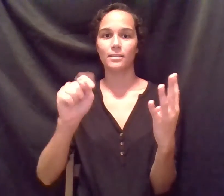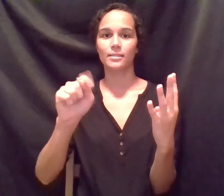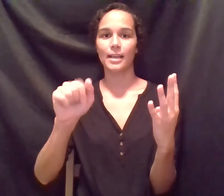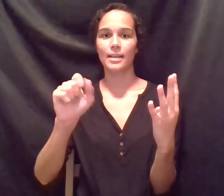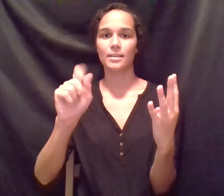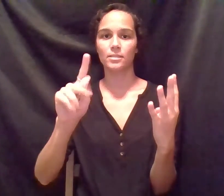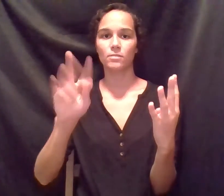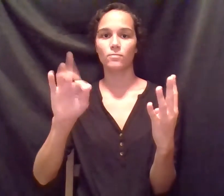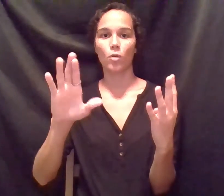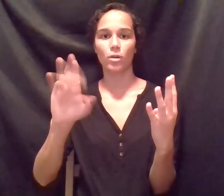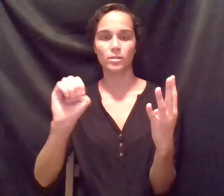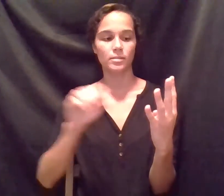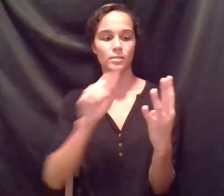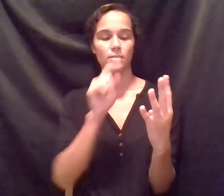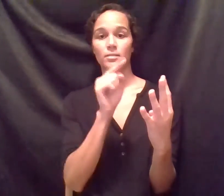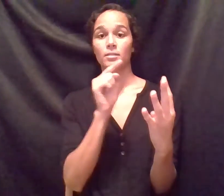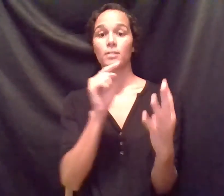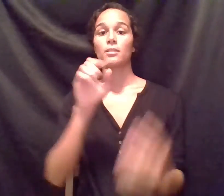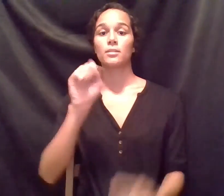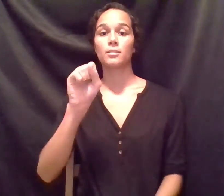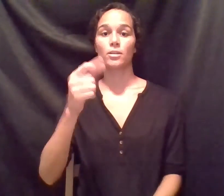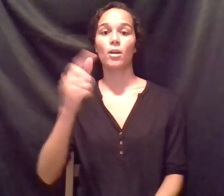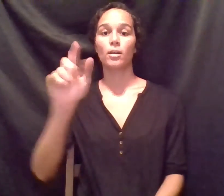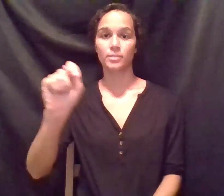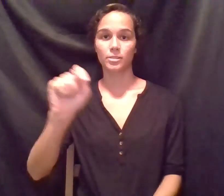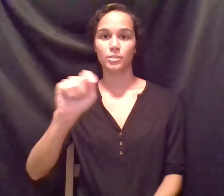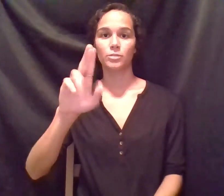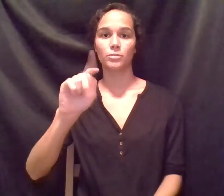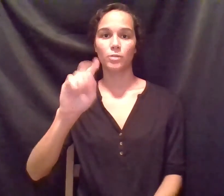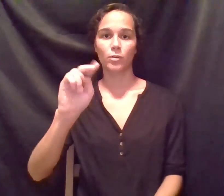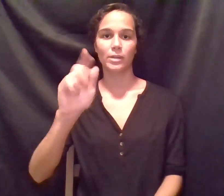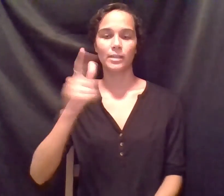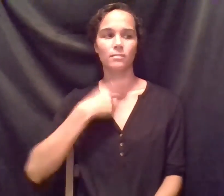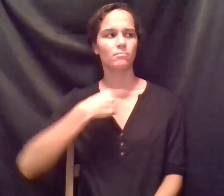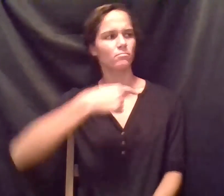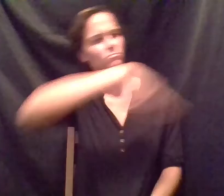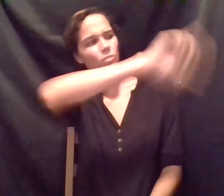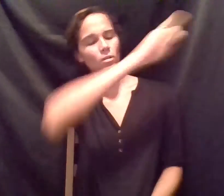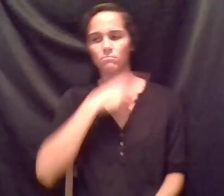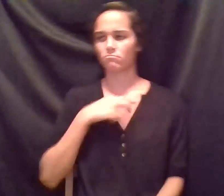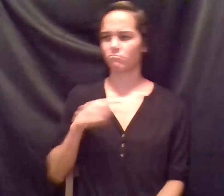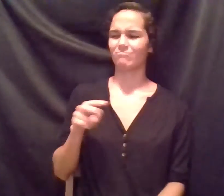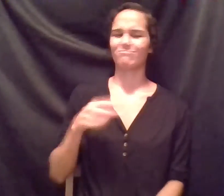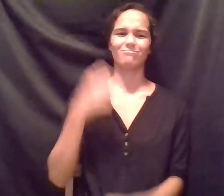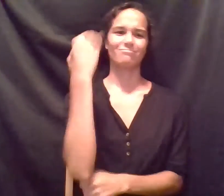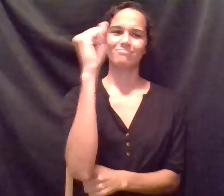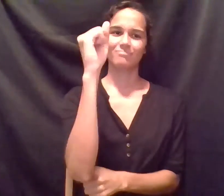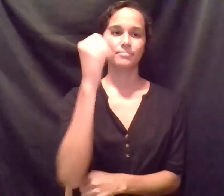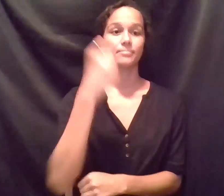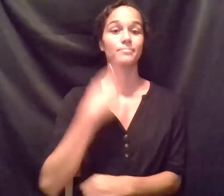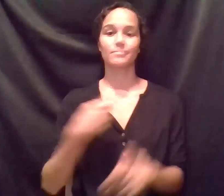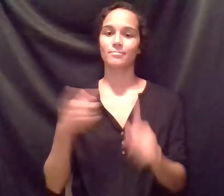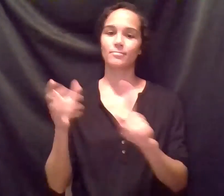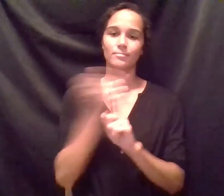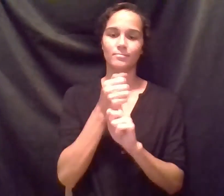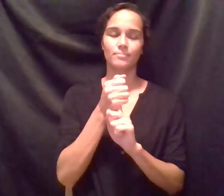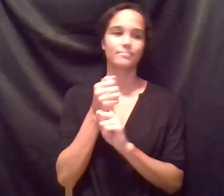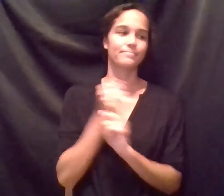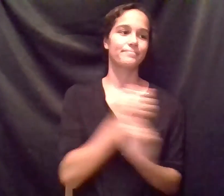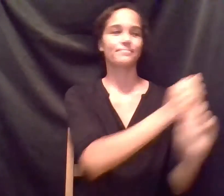and she ordered me to leave so that she could question my client without me there. I refused. She arrested me. And I thought, you know what?